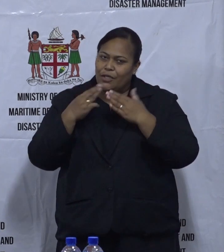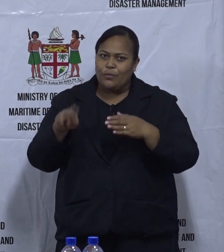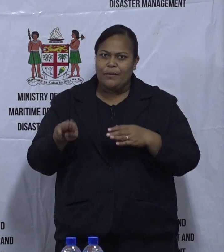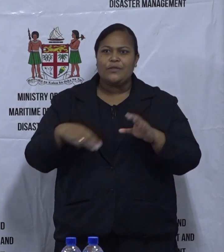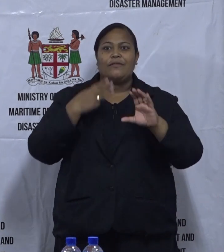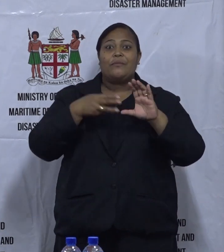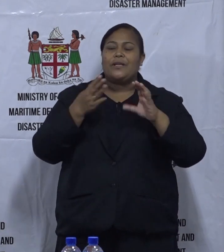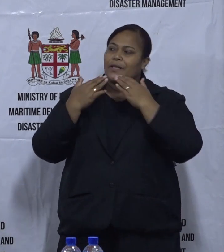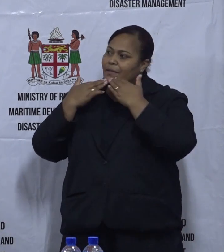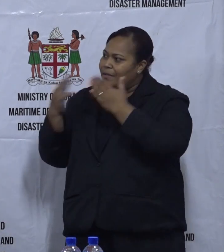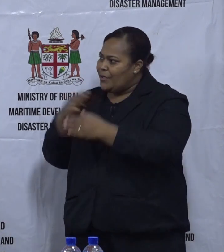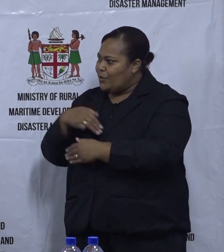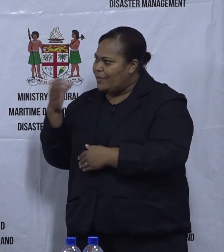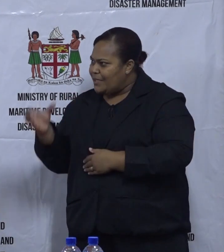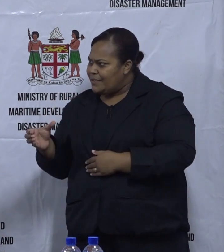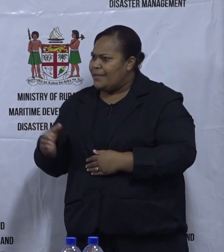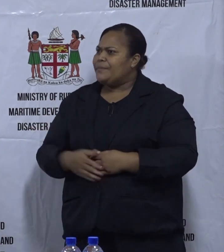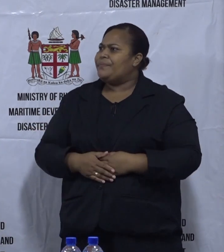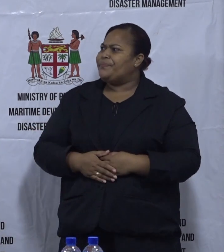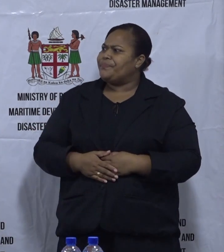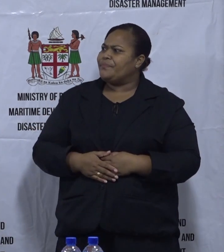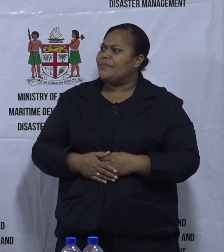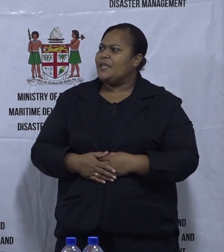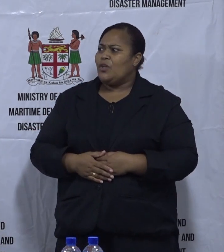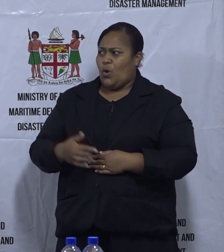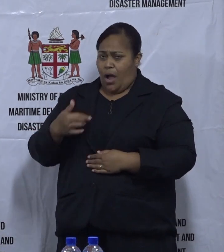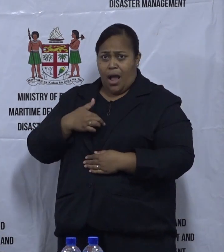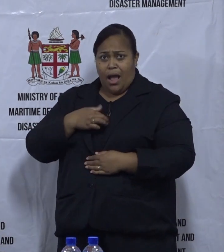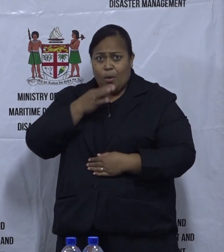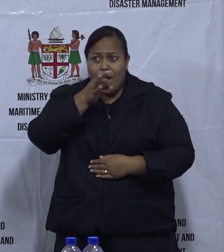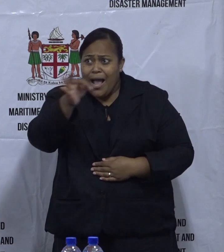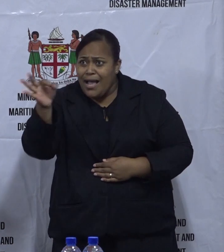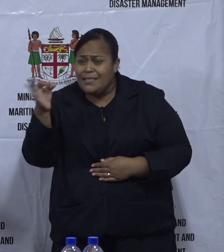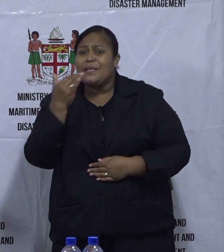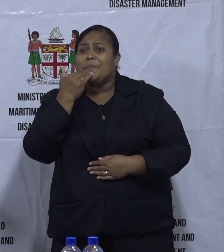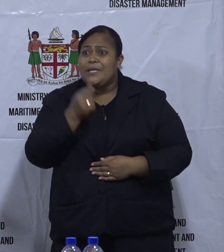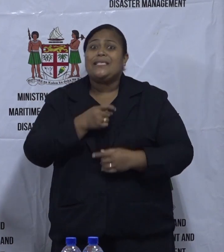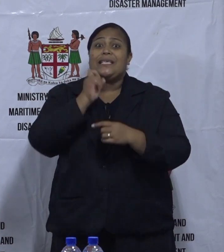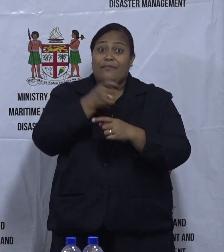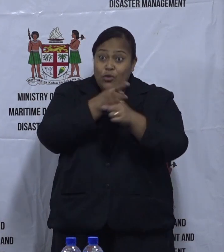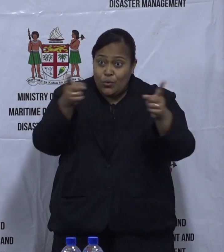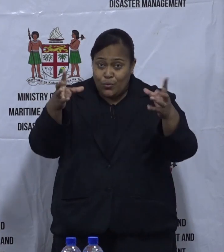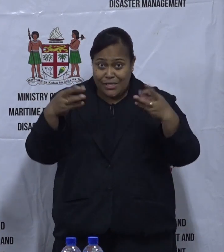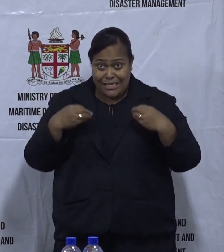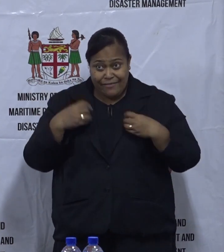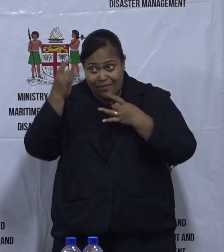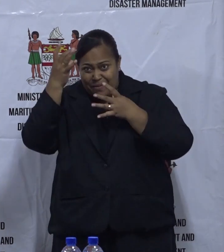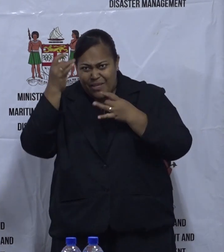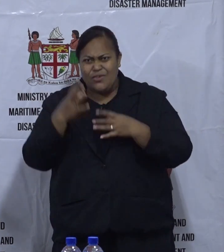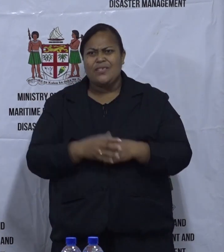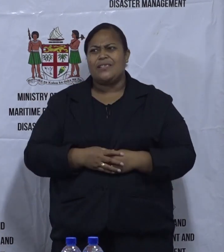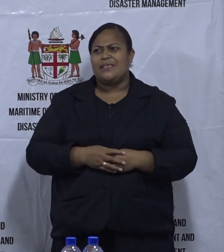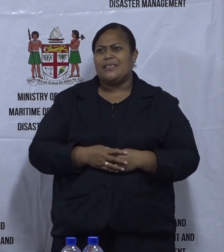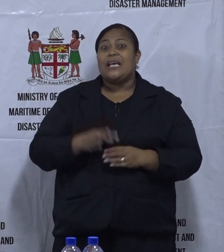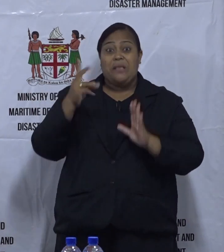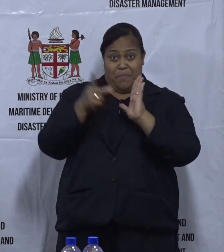Yeah. Now, well, sir, thank you. Perhaps my only further request is, if there are informations that come your way, because sometimes they